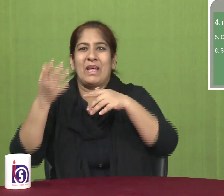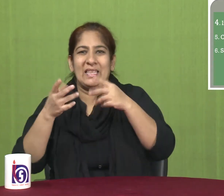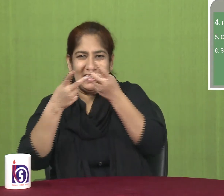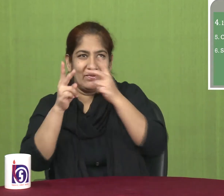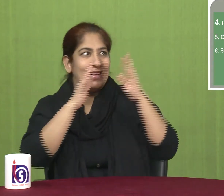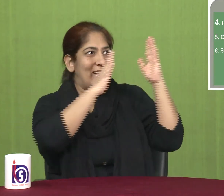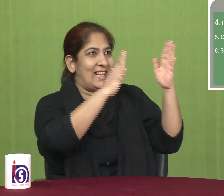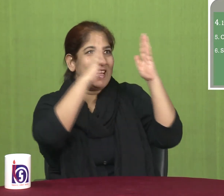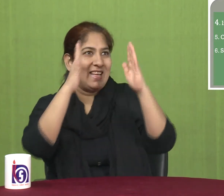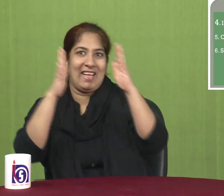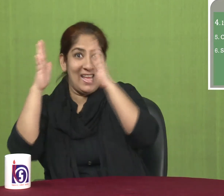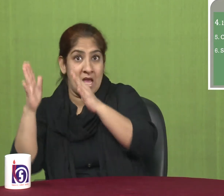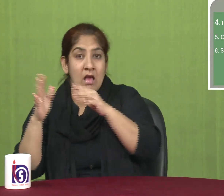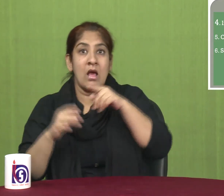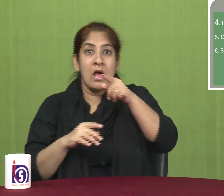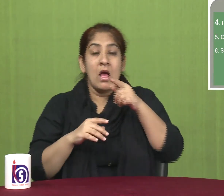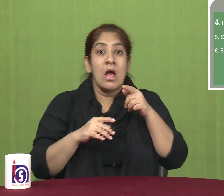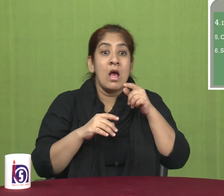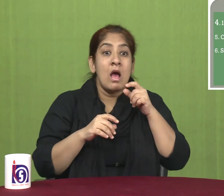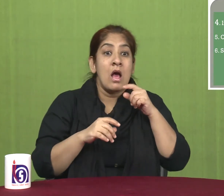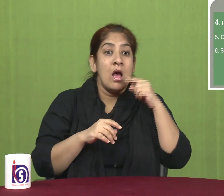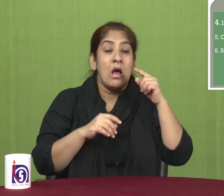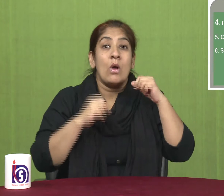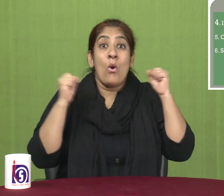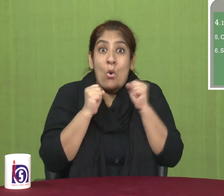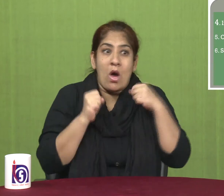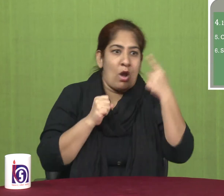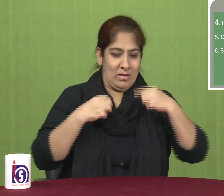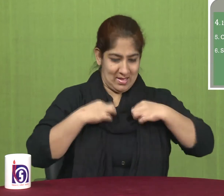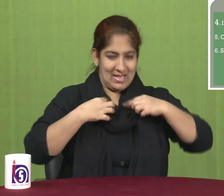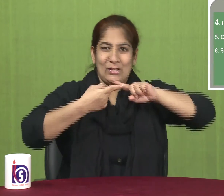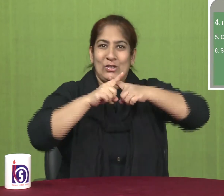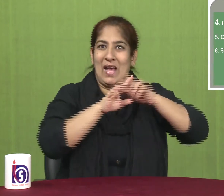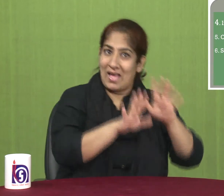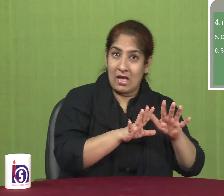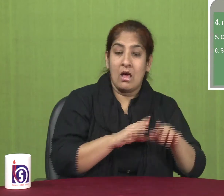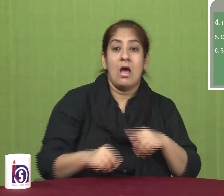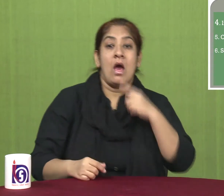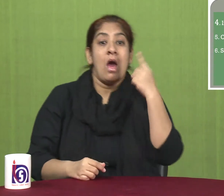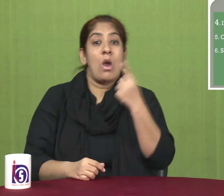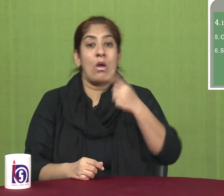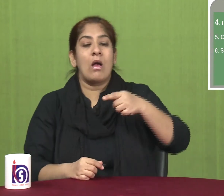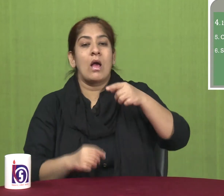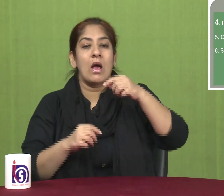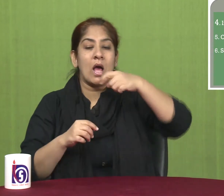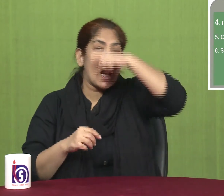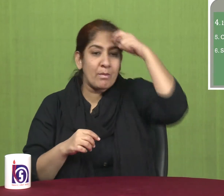Like we have season, it comes at a particular time in a year. In a year, in summer